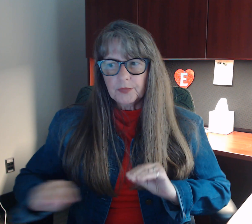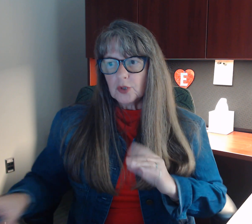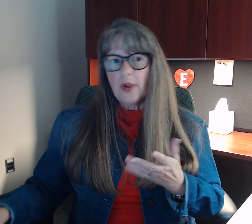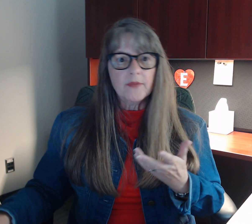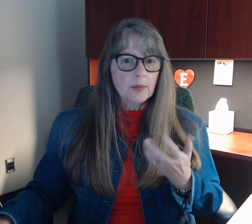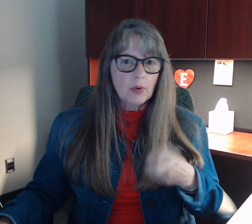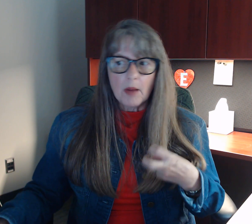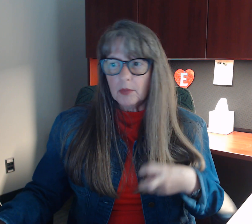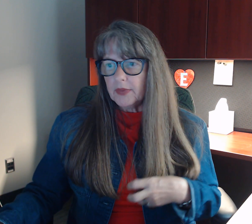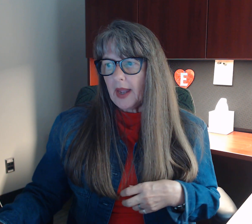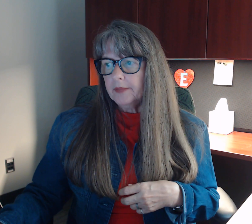you're having a problem with that.